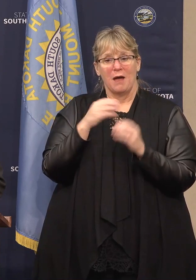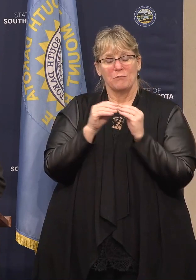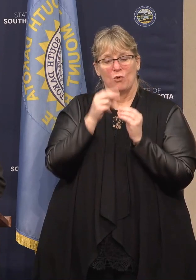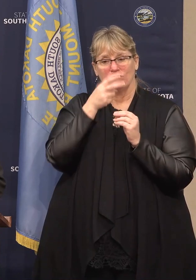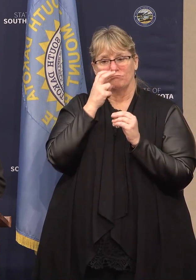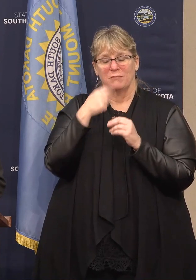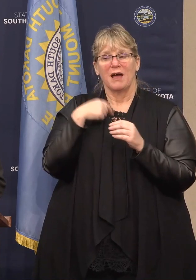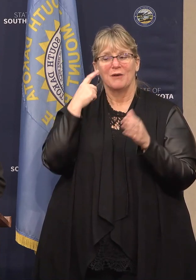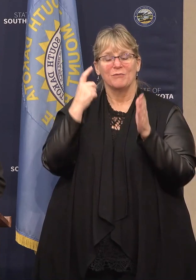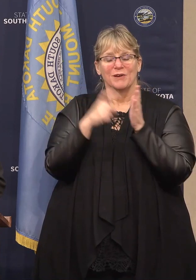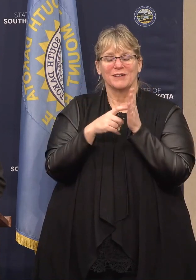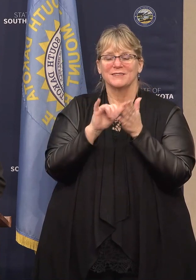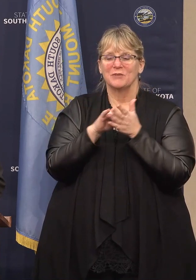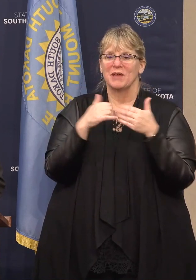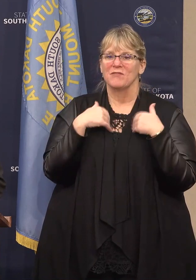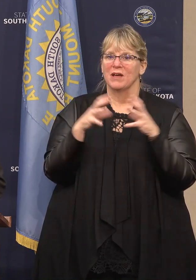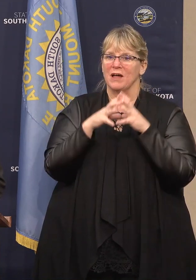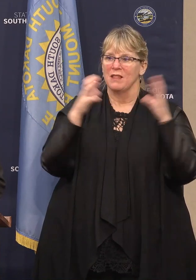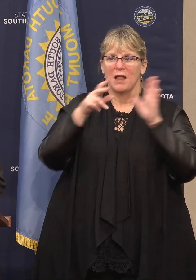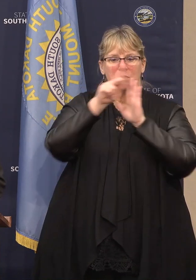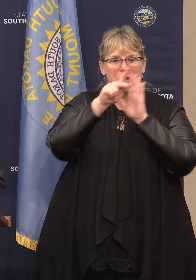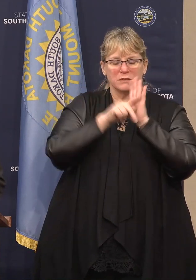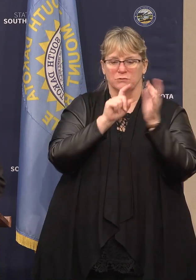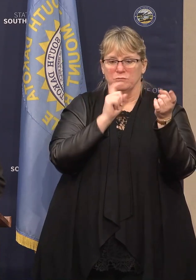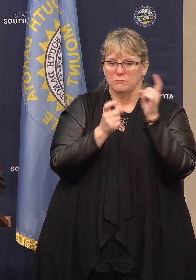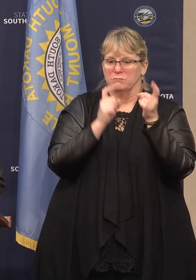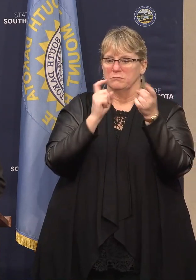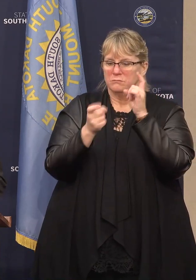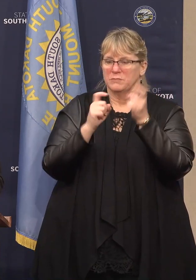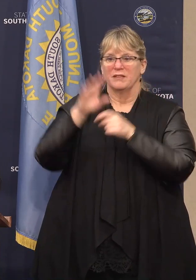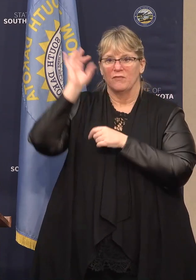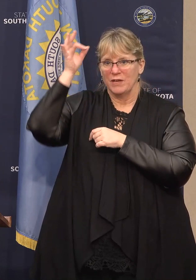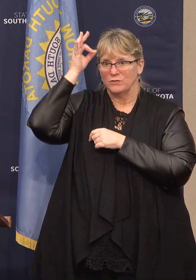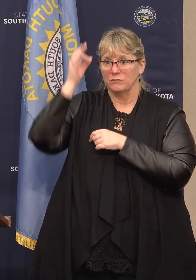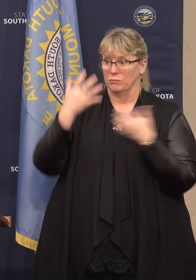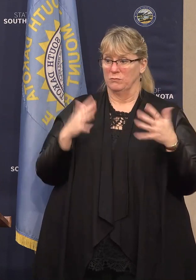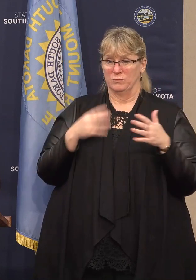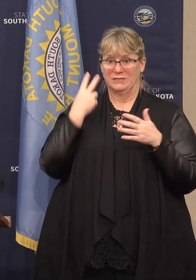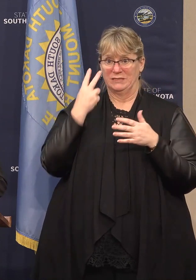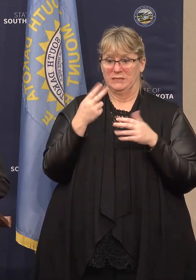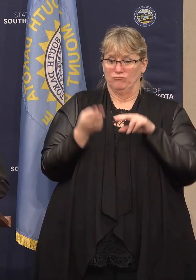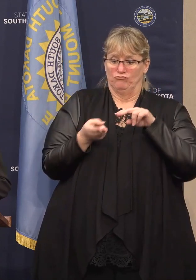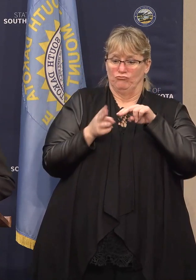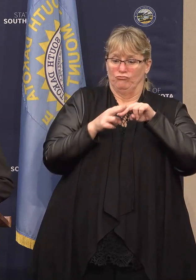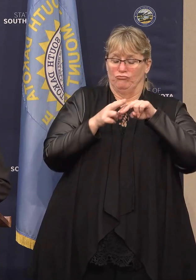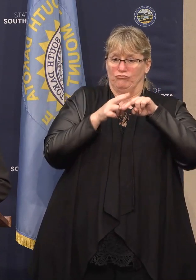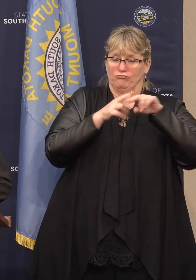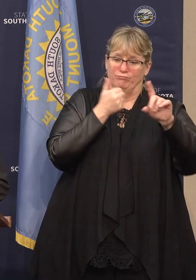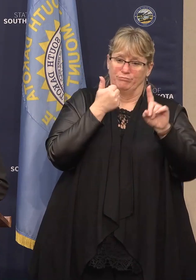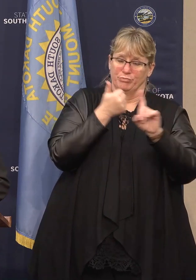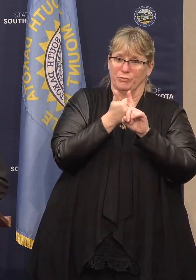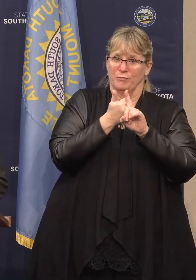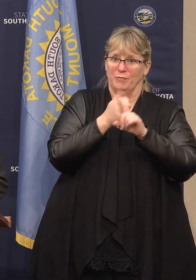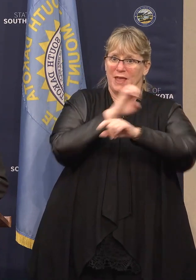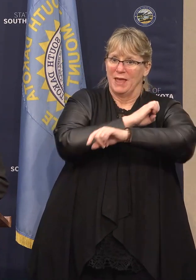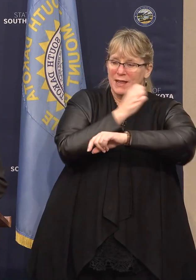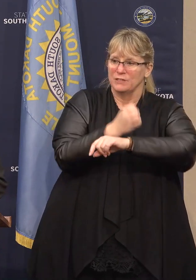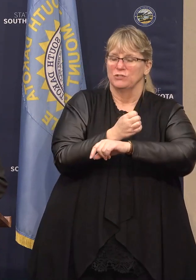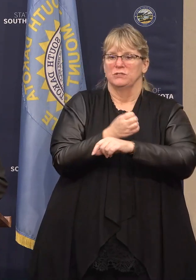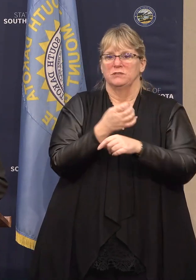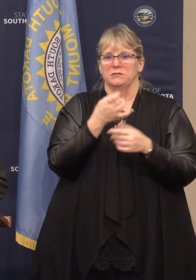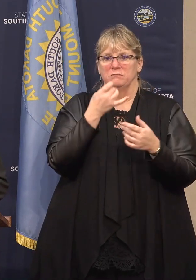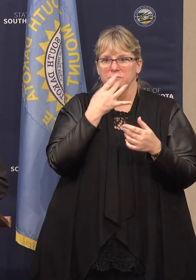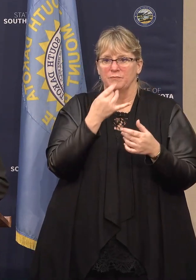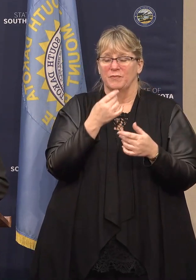have a lot of policies changing at the federal level. We've already seen inflation dramatically hit energy costs. There's talk